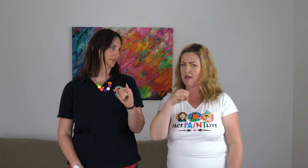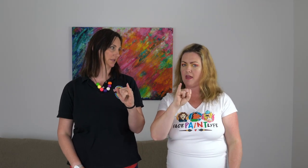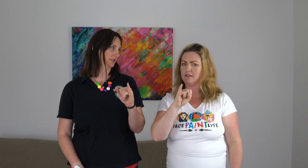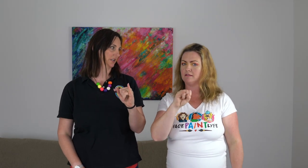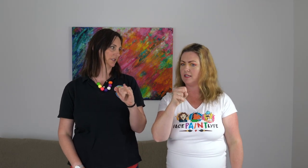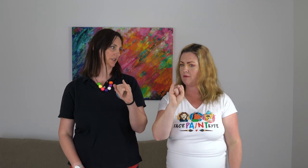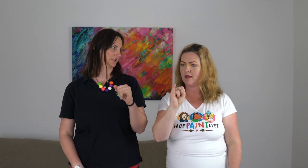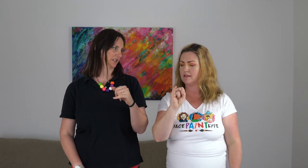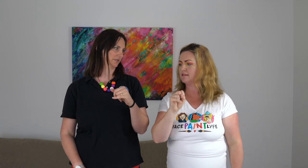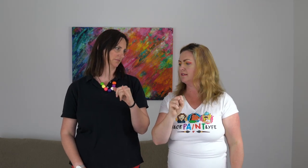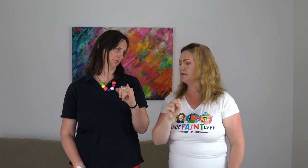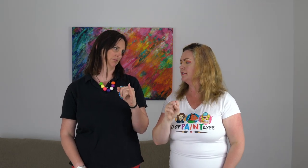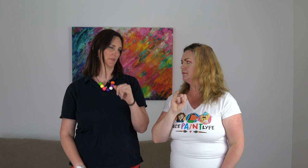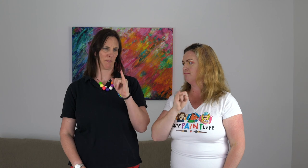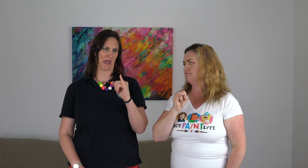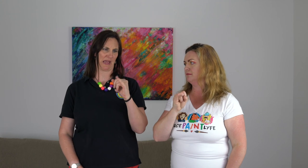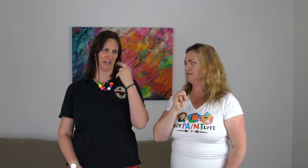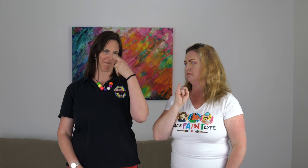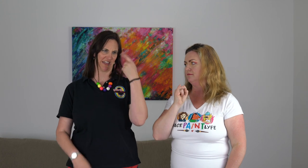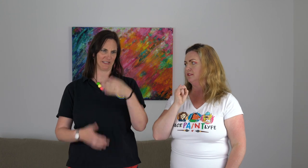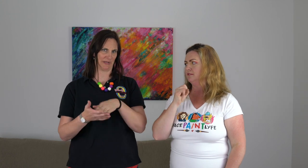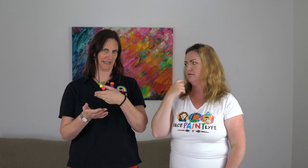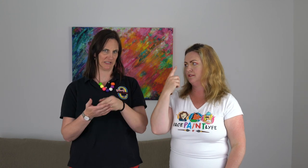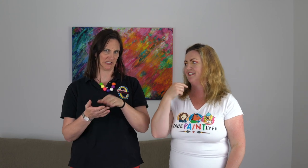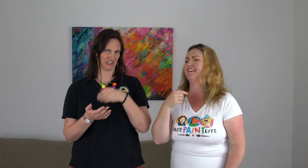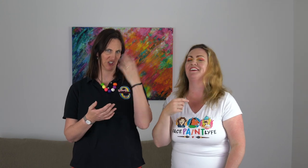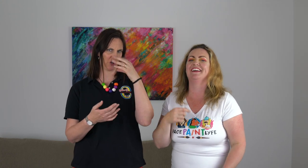Bad. Get away. So I say, bad face paint. Sorry.